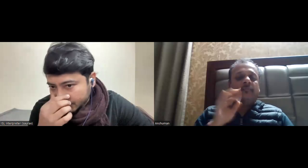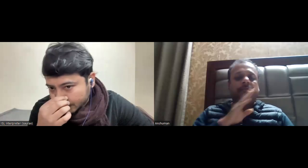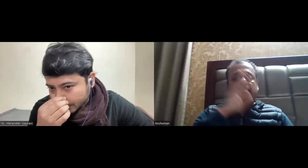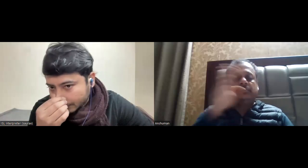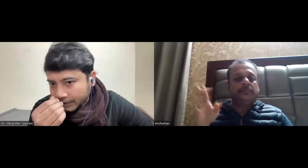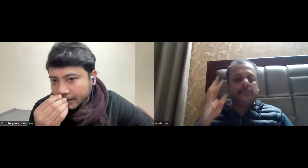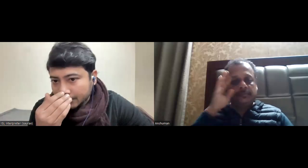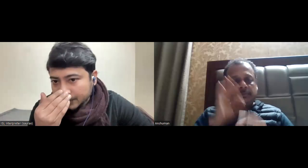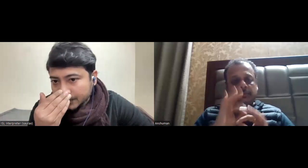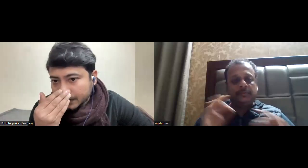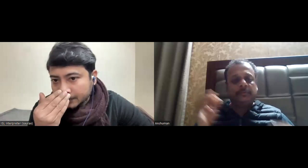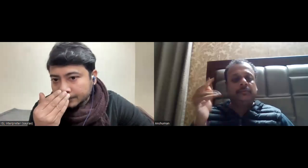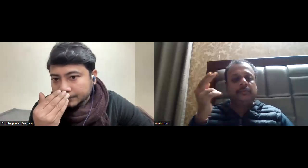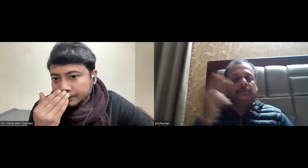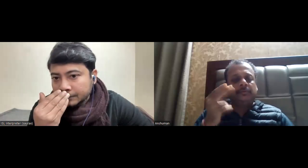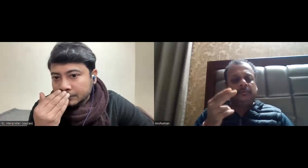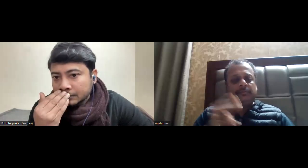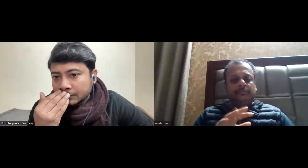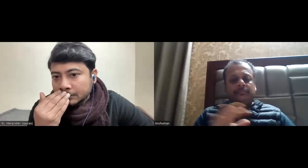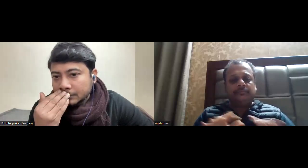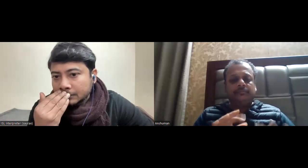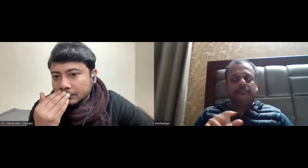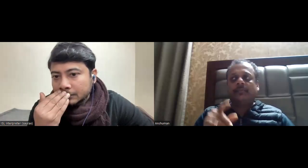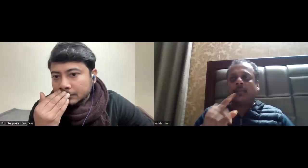if it comes. But